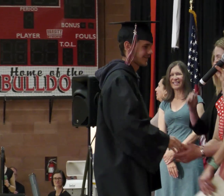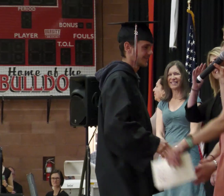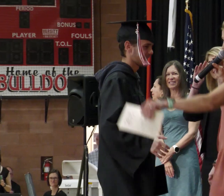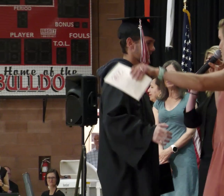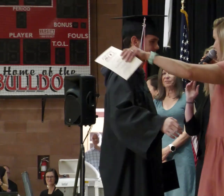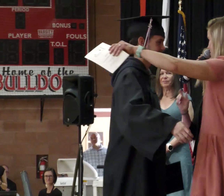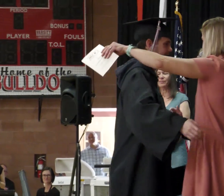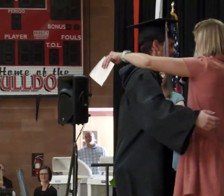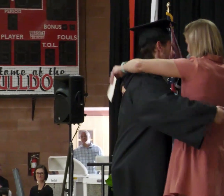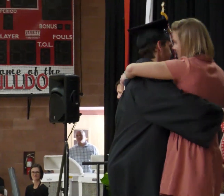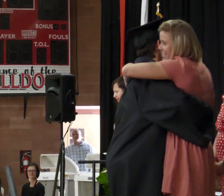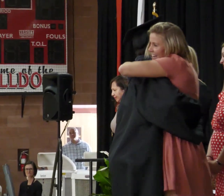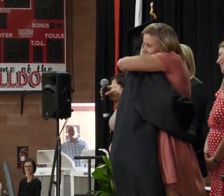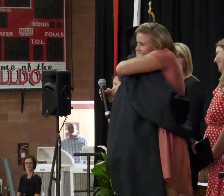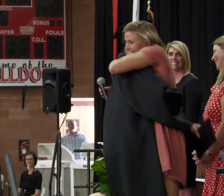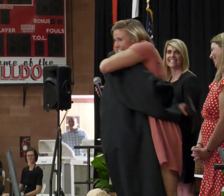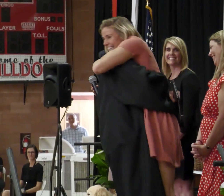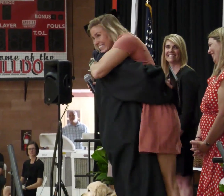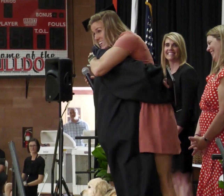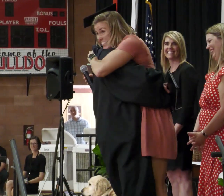hug Either way And me I better get a hug